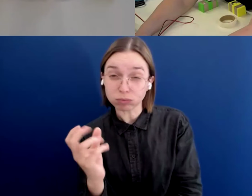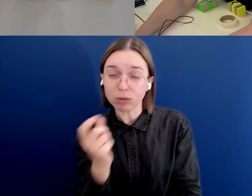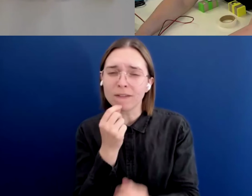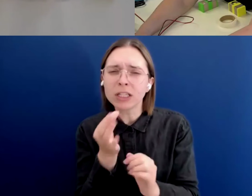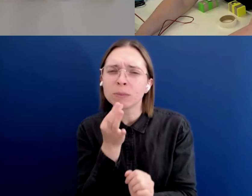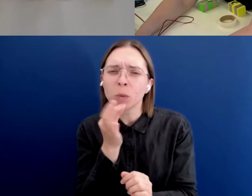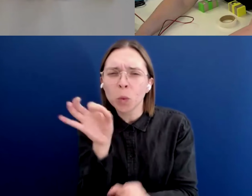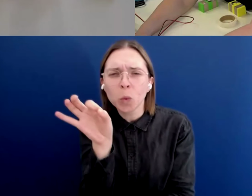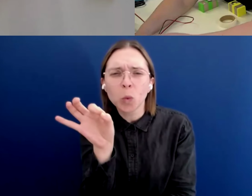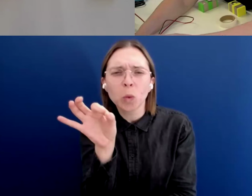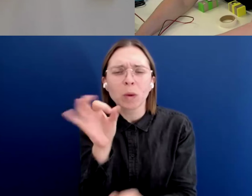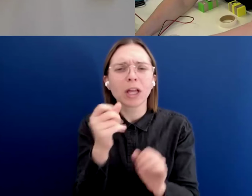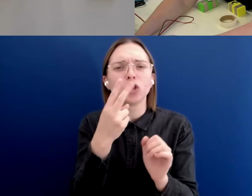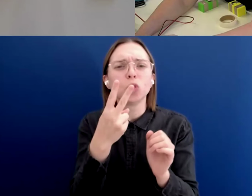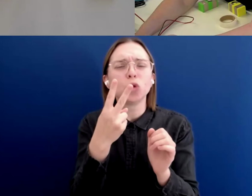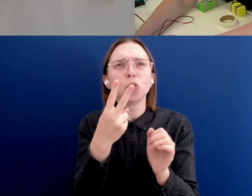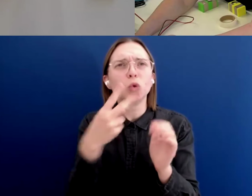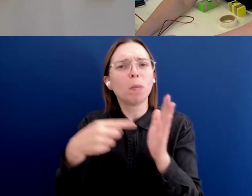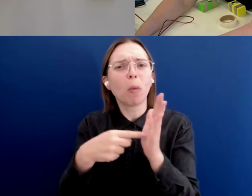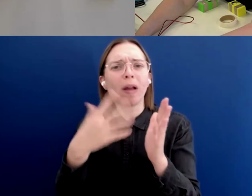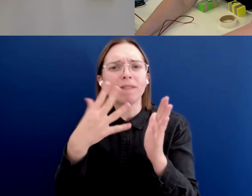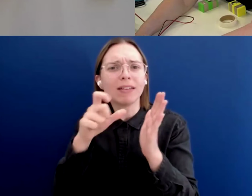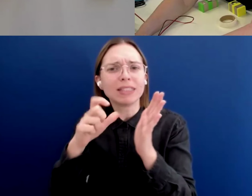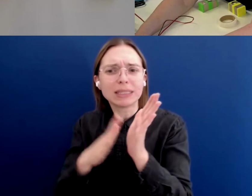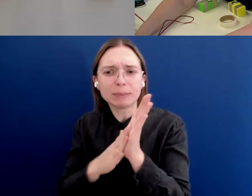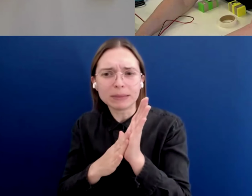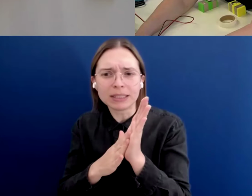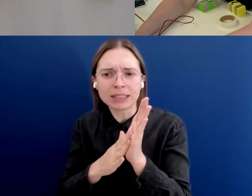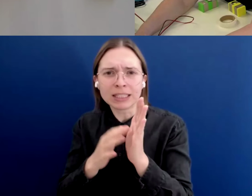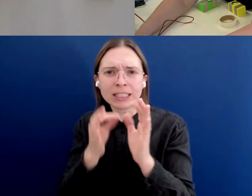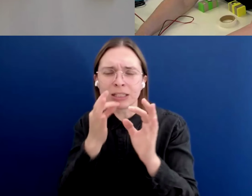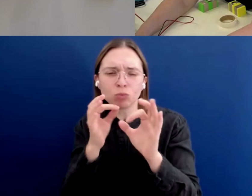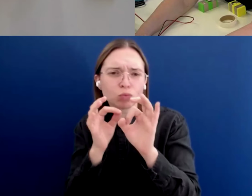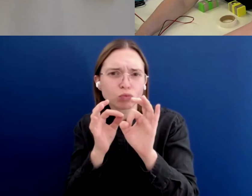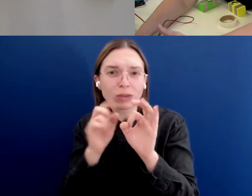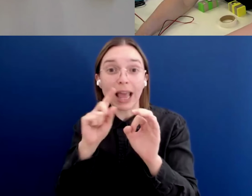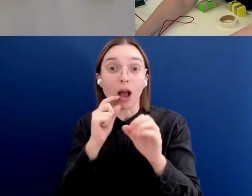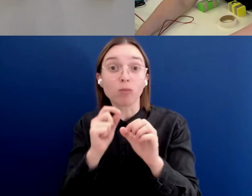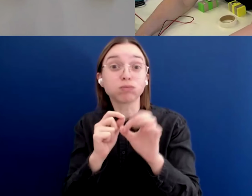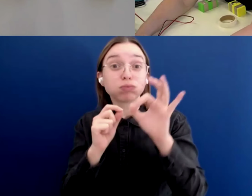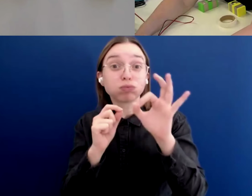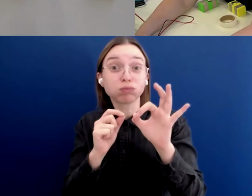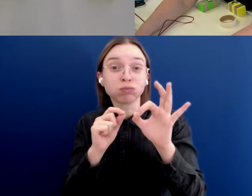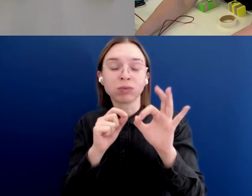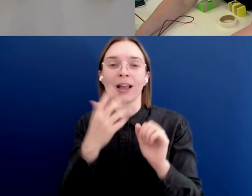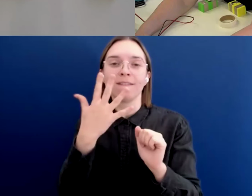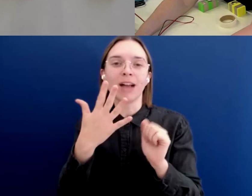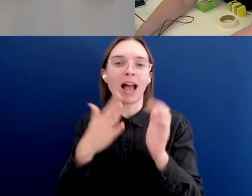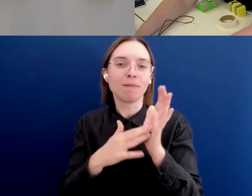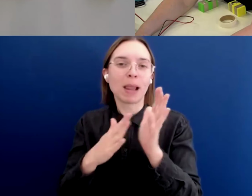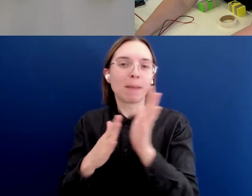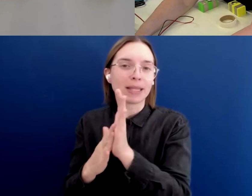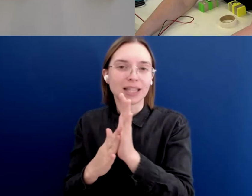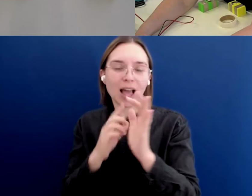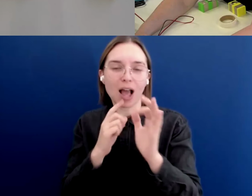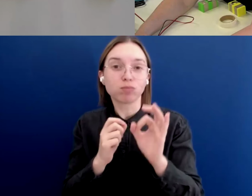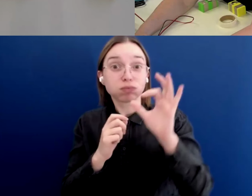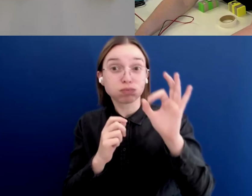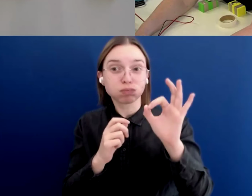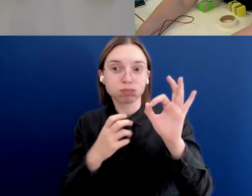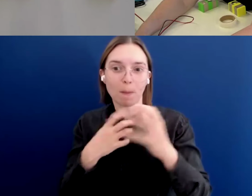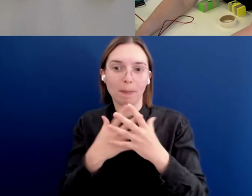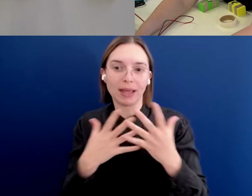like 2.5 centimeters around. And now I'm down to these like, I don't know, 5 millimeter ones. It's amazing. And they're pretty fun.